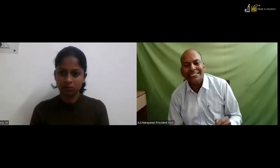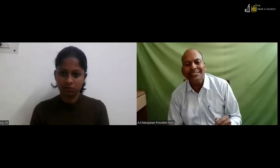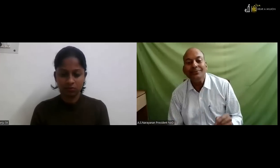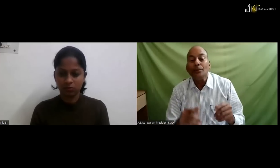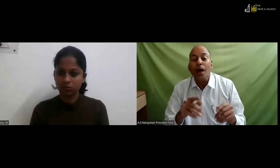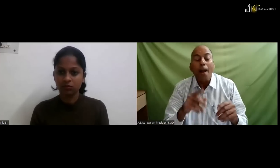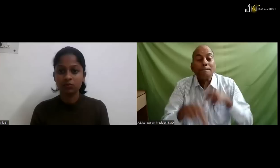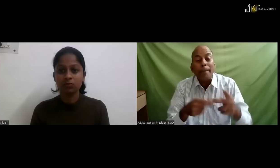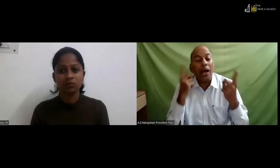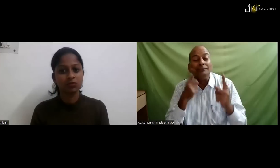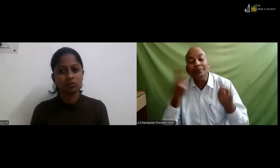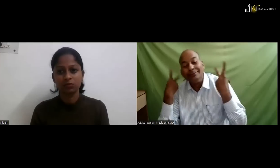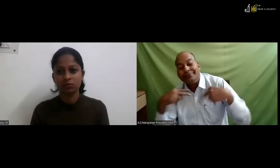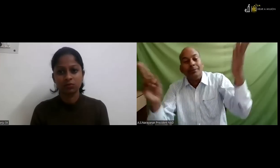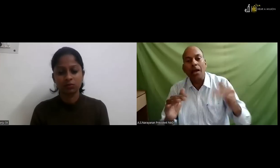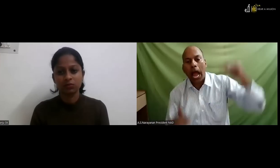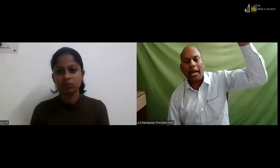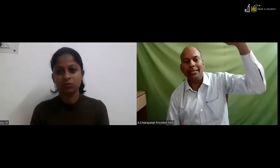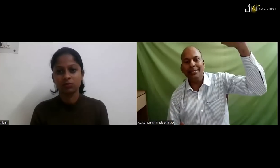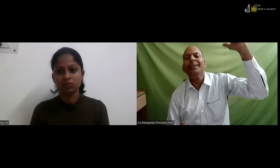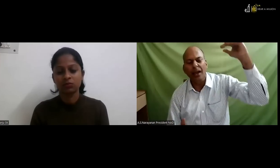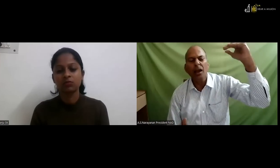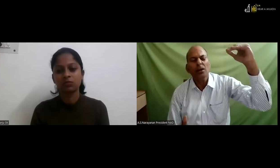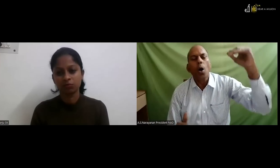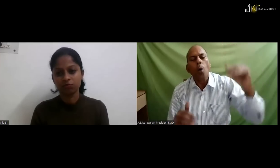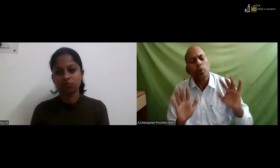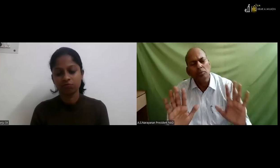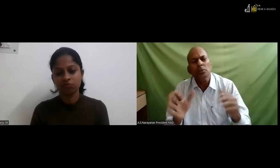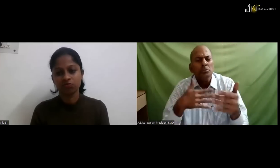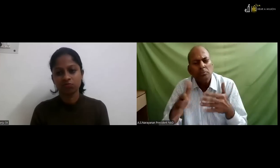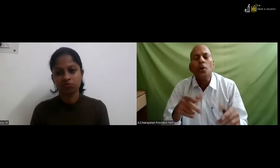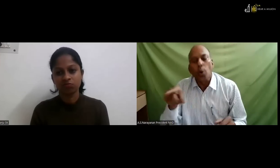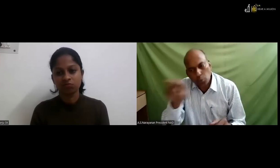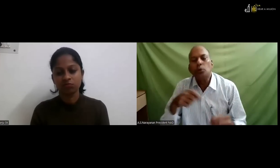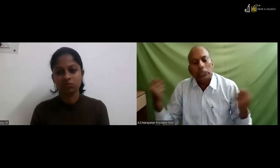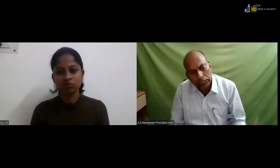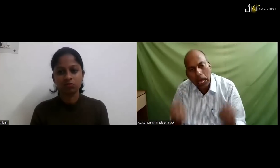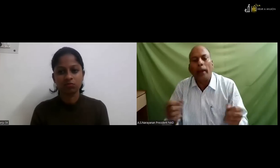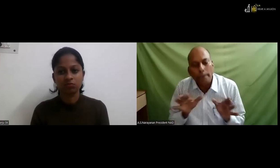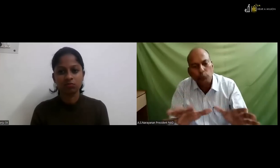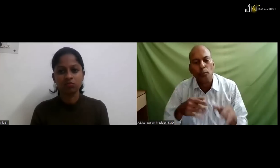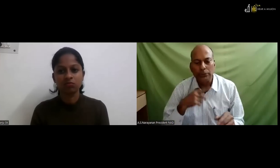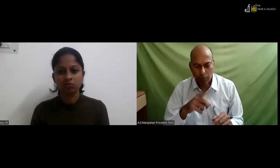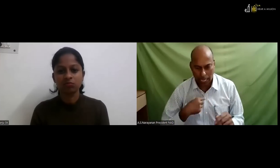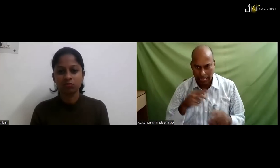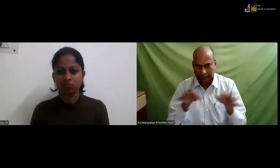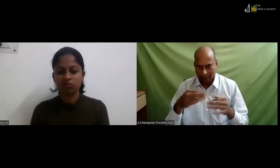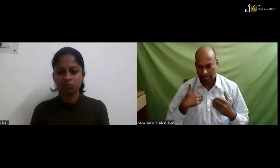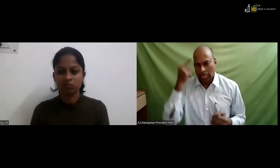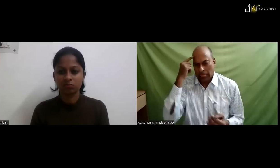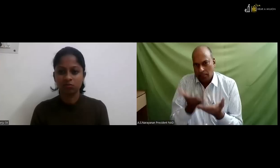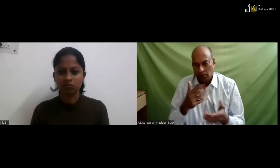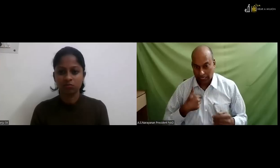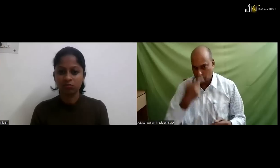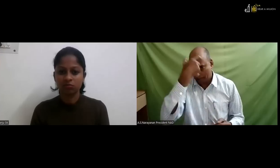can count many people, right? We can just finger count them. We don't have much more experts within us, so that's fine. We can